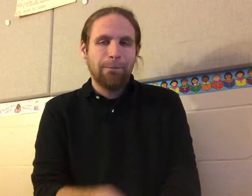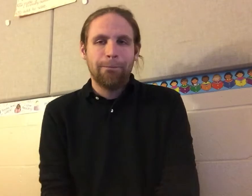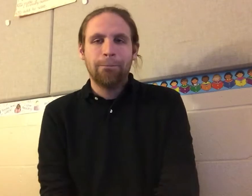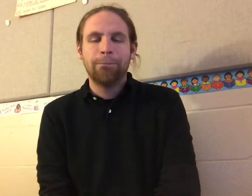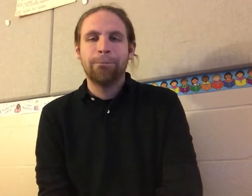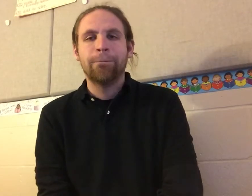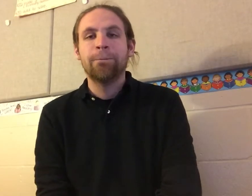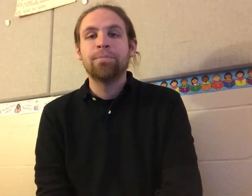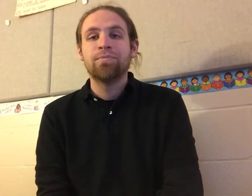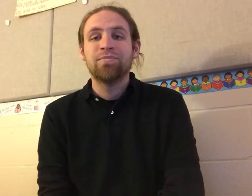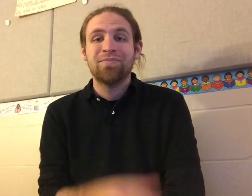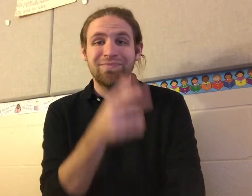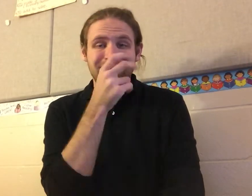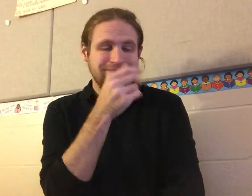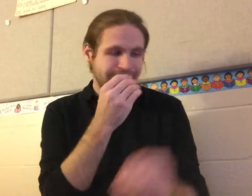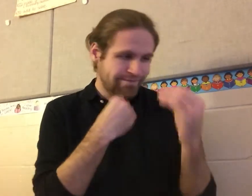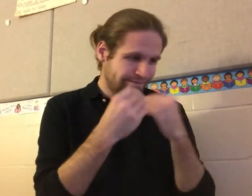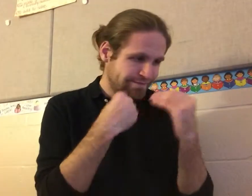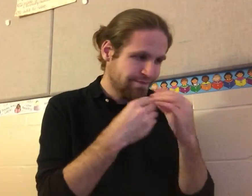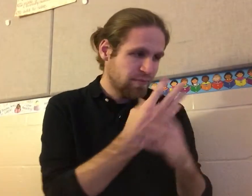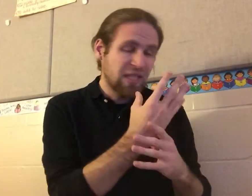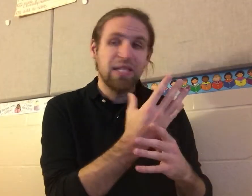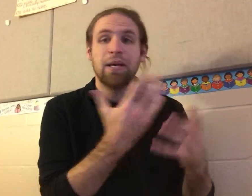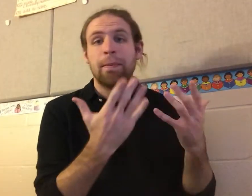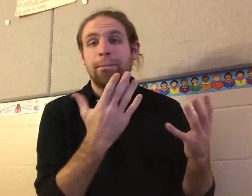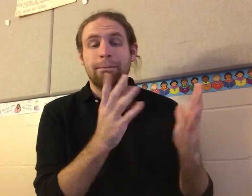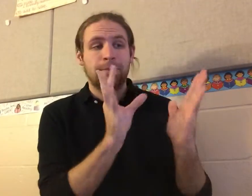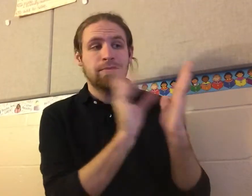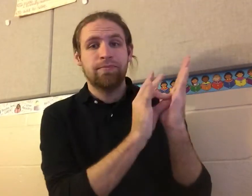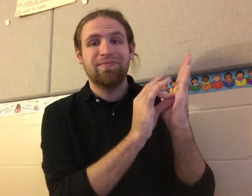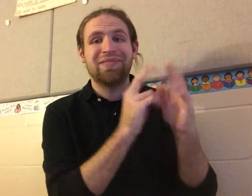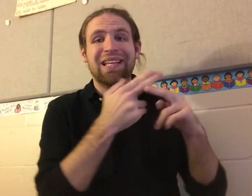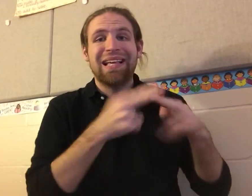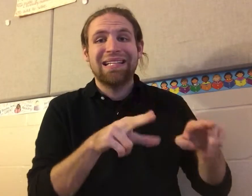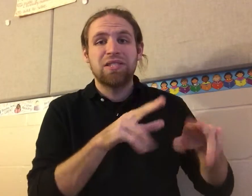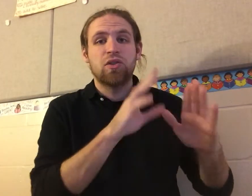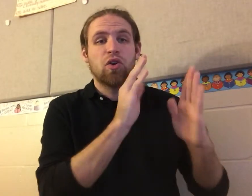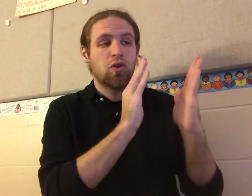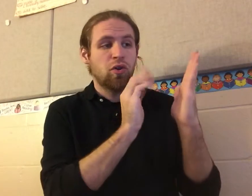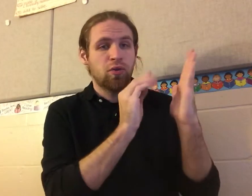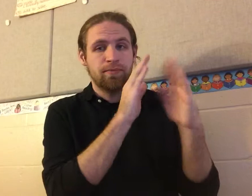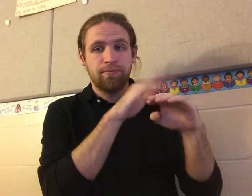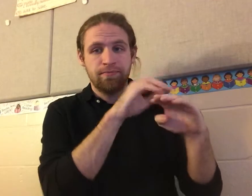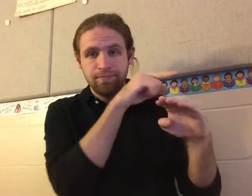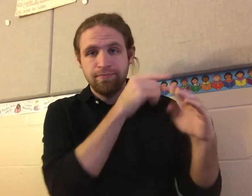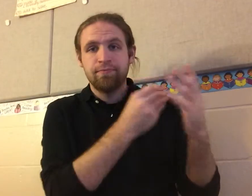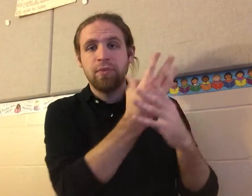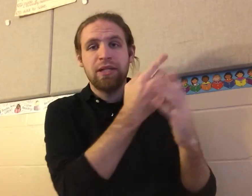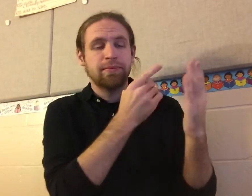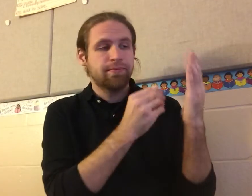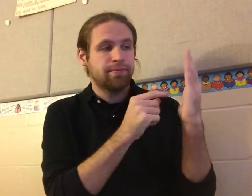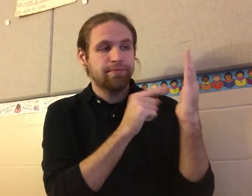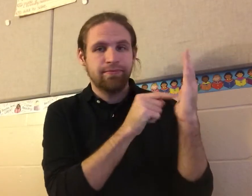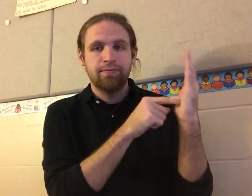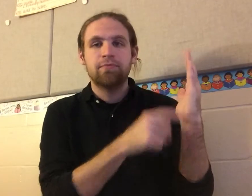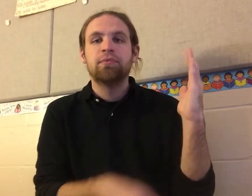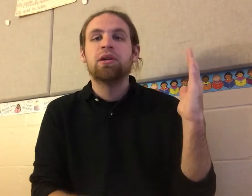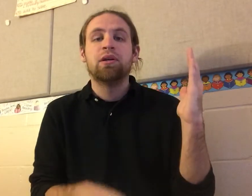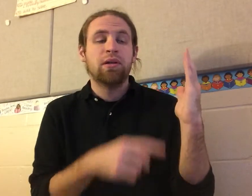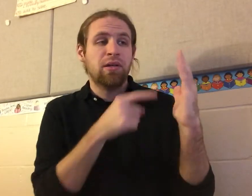Many insects eat plants, and some lay their eggs on plants. The plant on which an insect lays its egg, and which